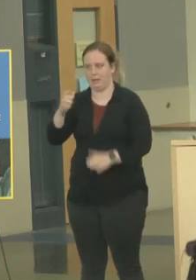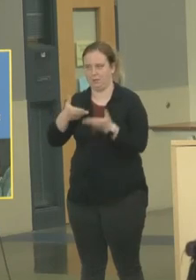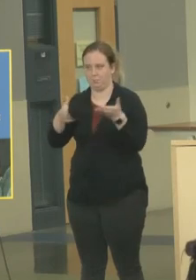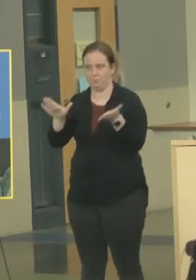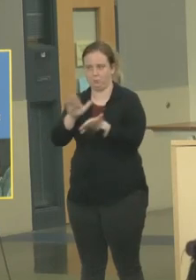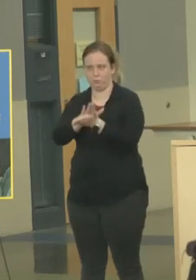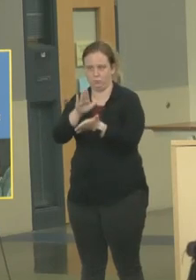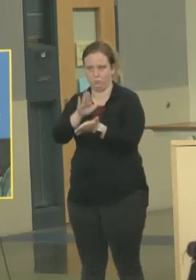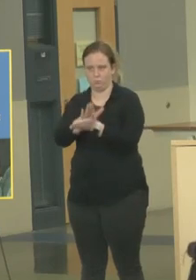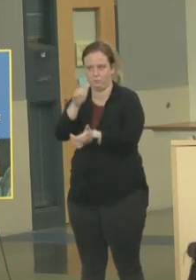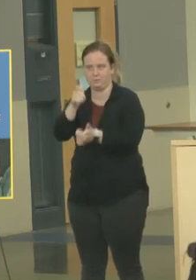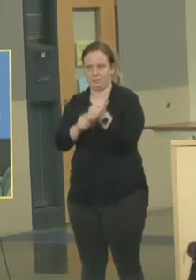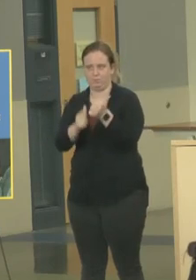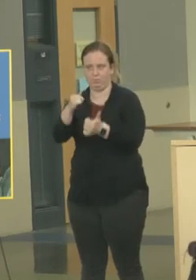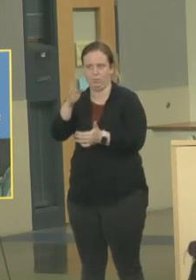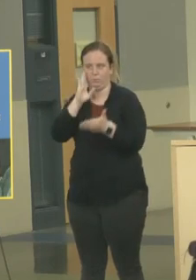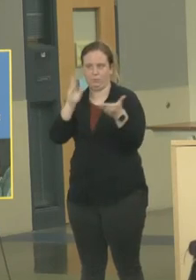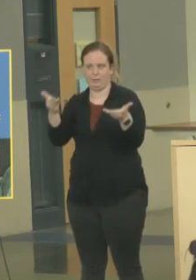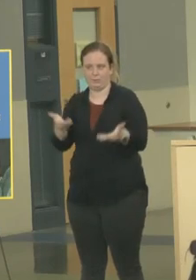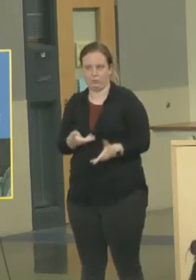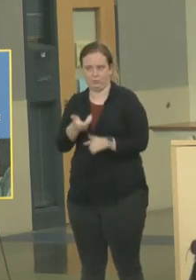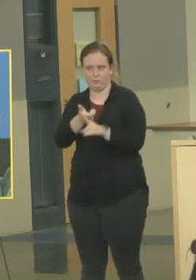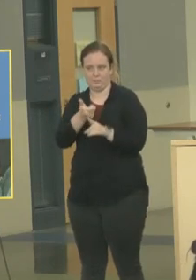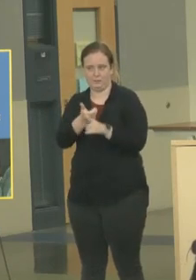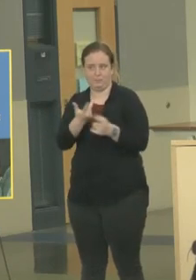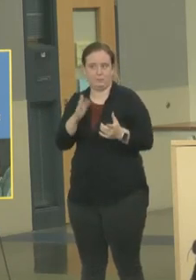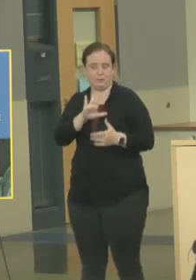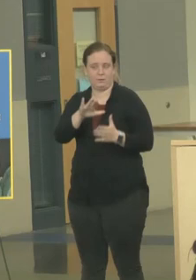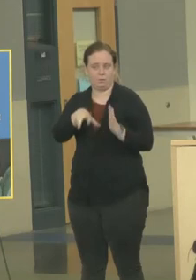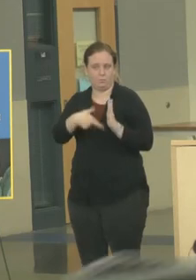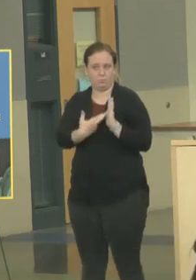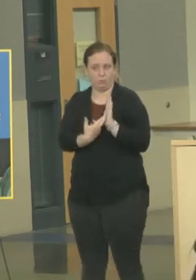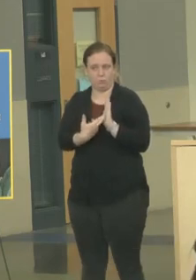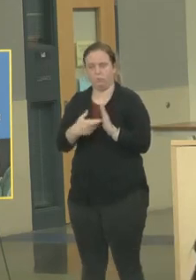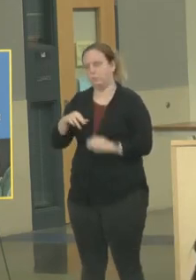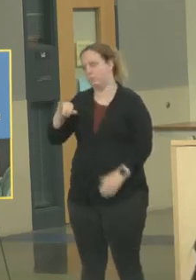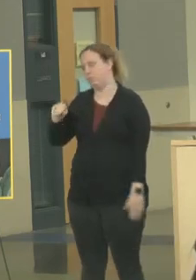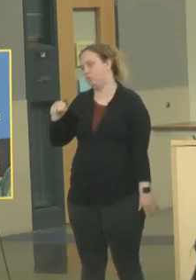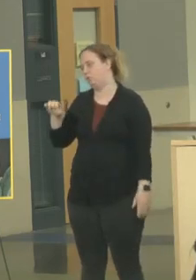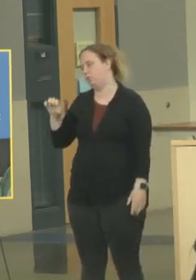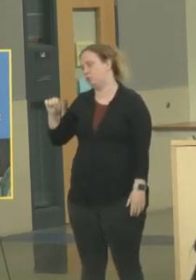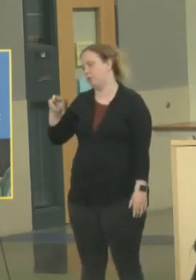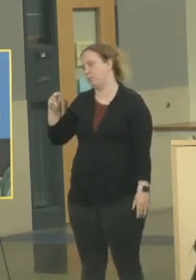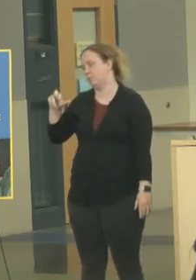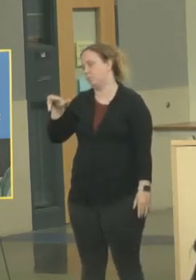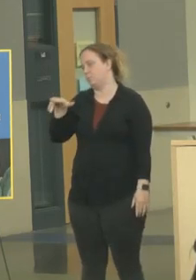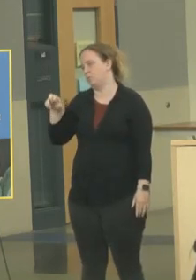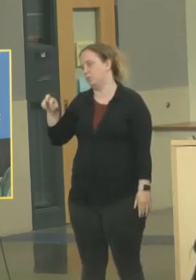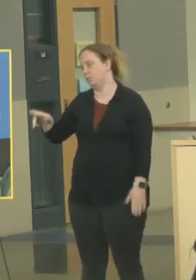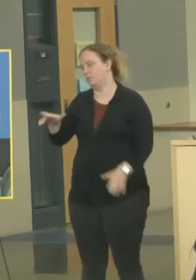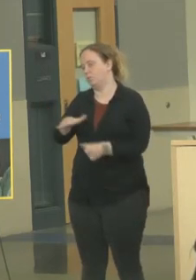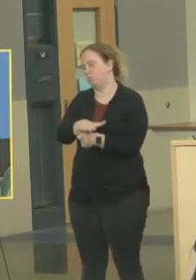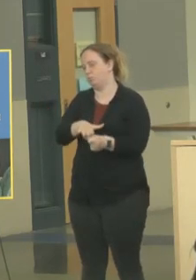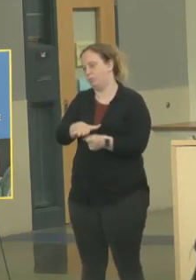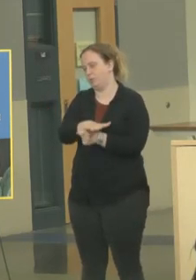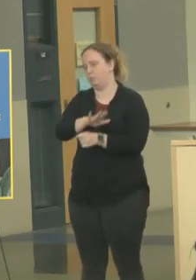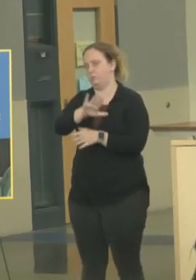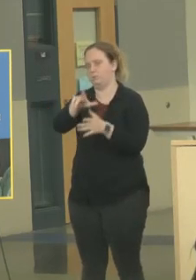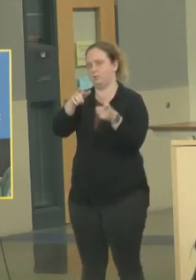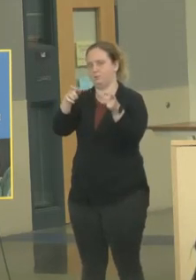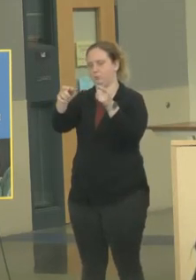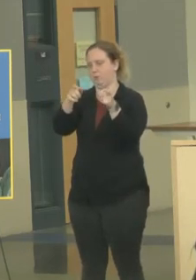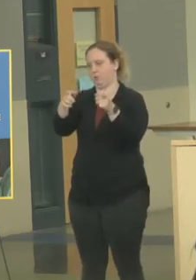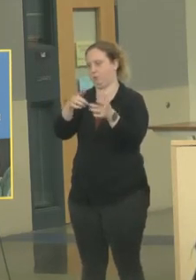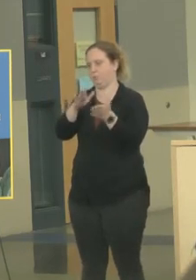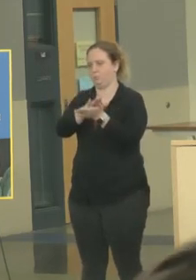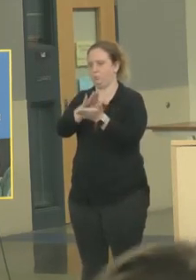what they do in the school district. James Mercer, Regional Executive Director of Schools for the Central Region.